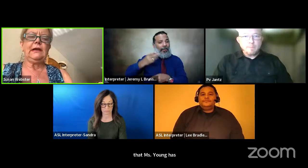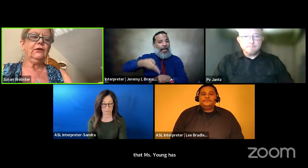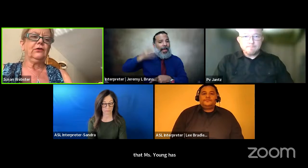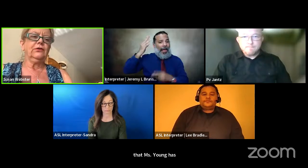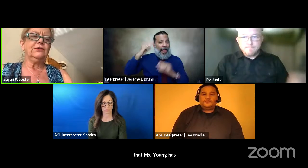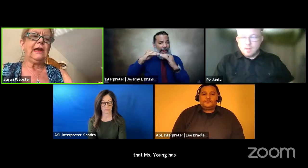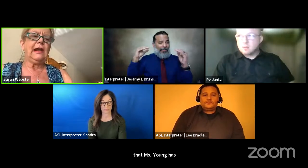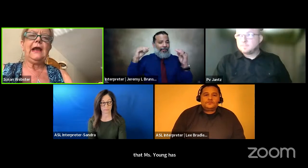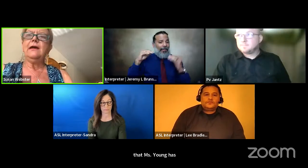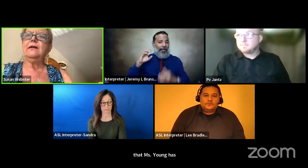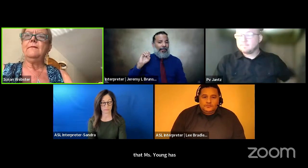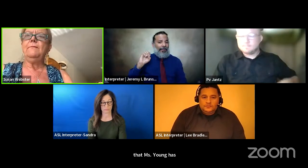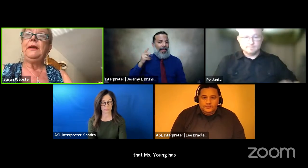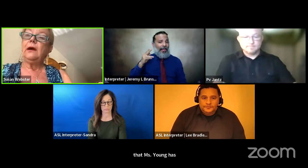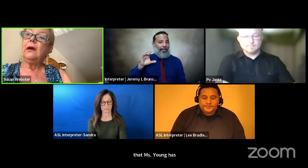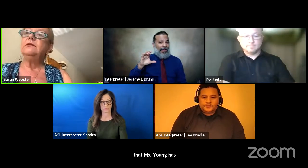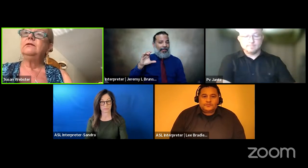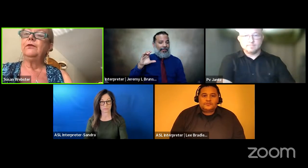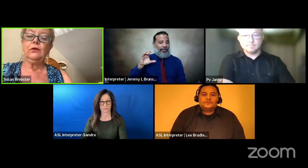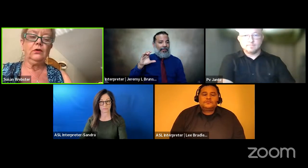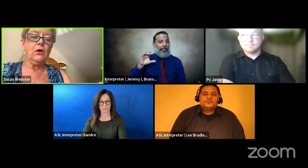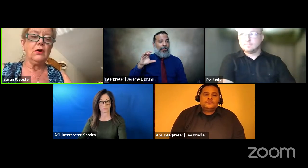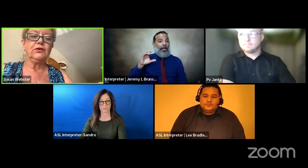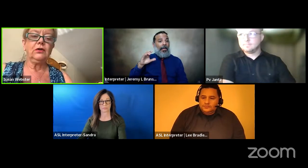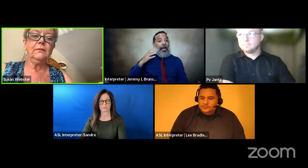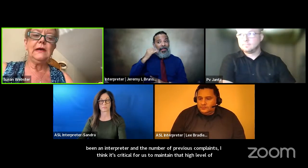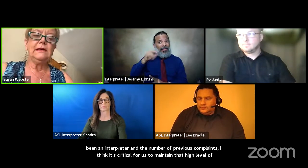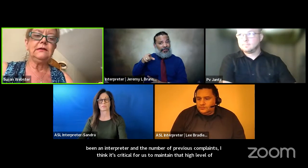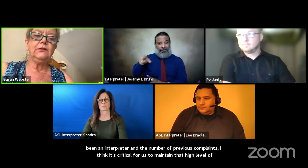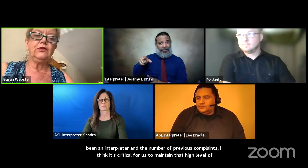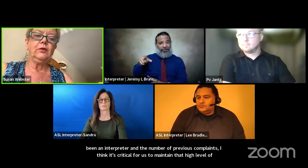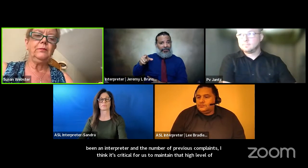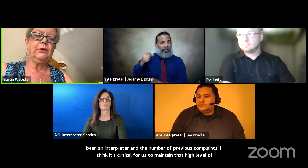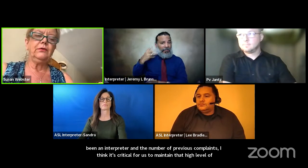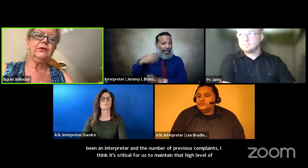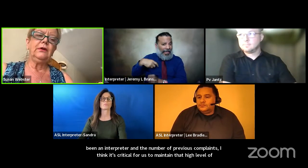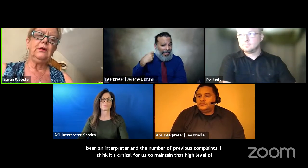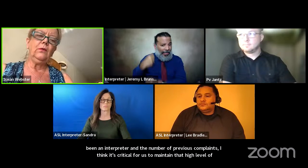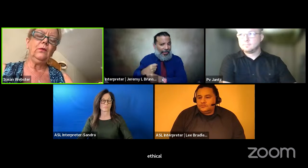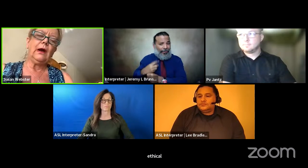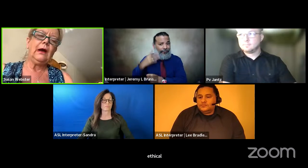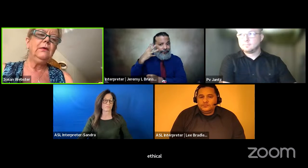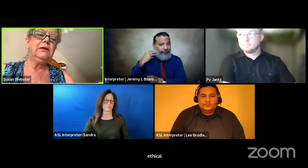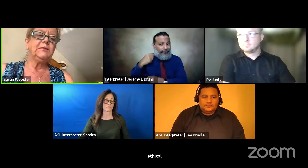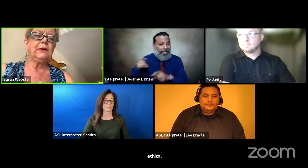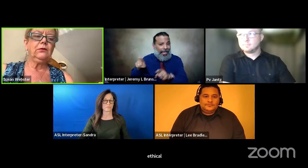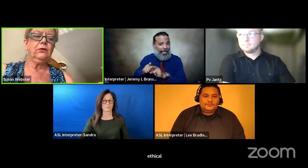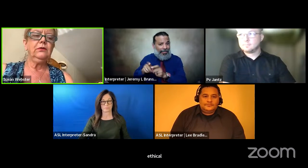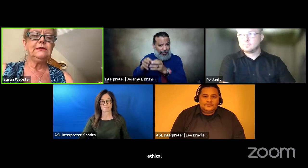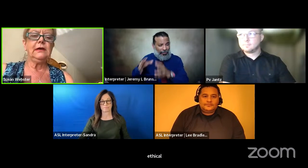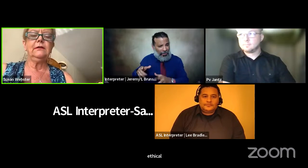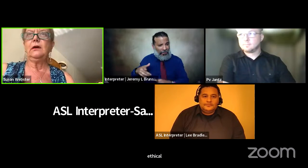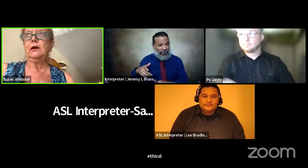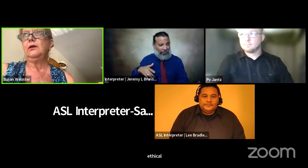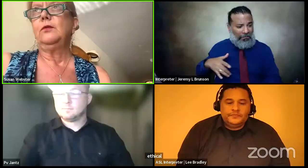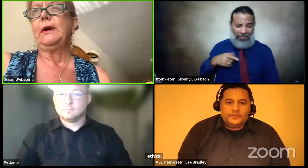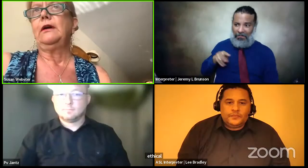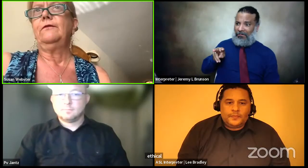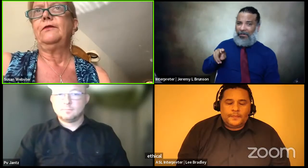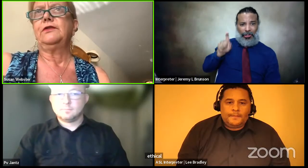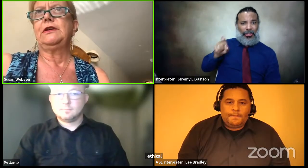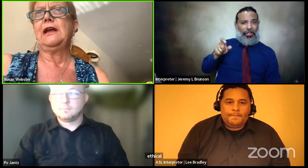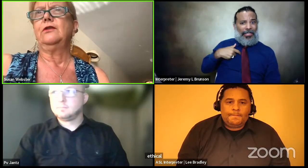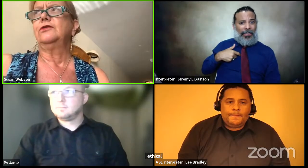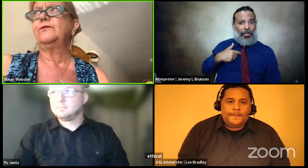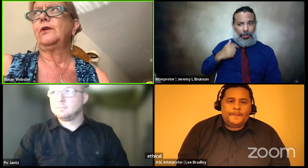ethical standards. And because of her long term as an interpreter, I would expect her to set the higher